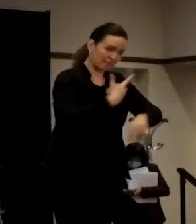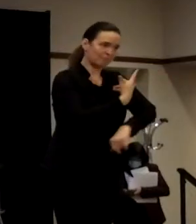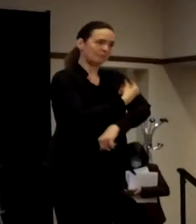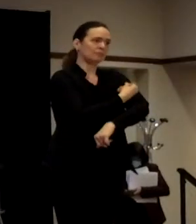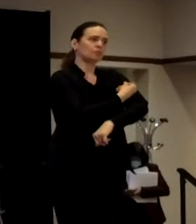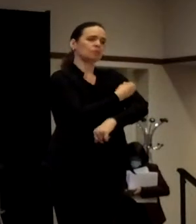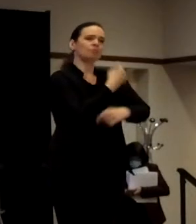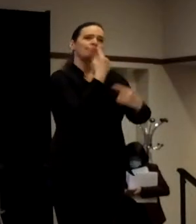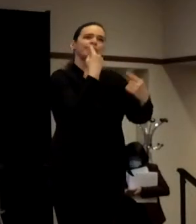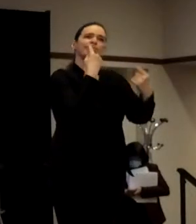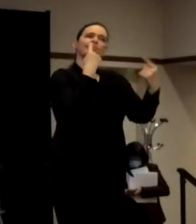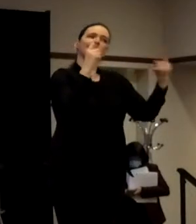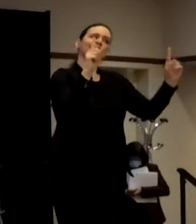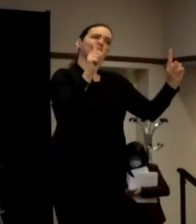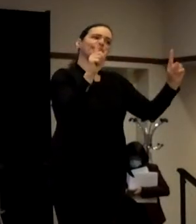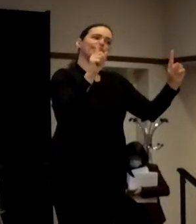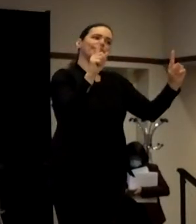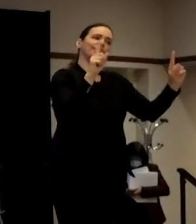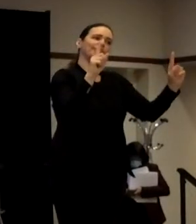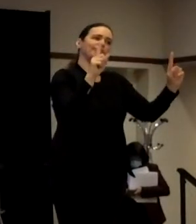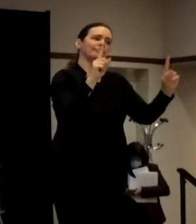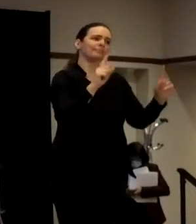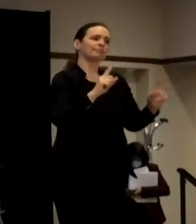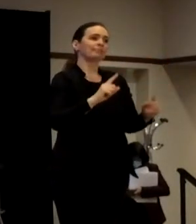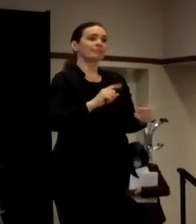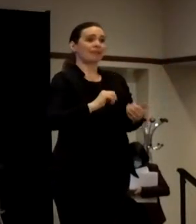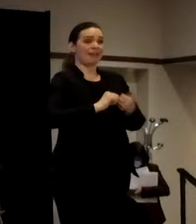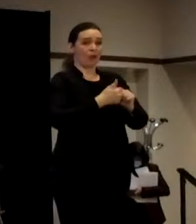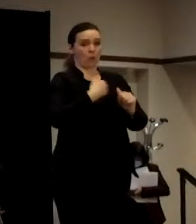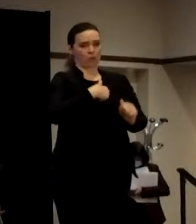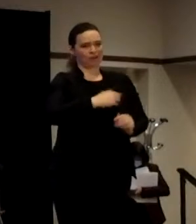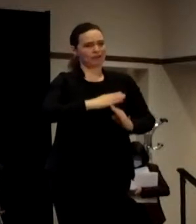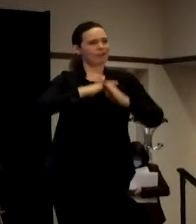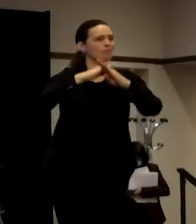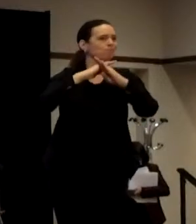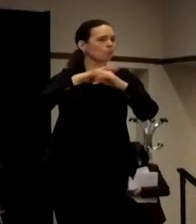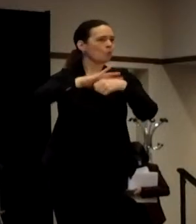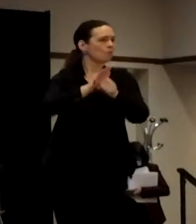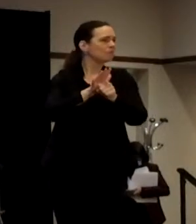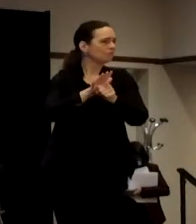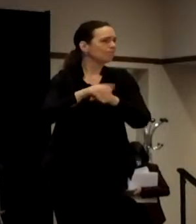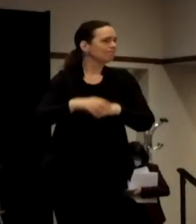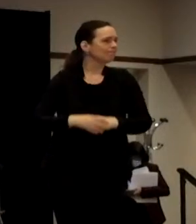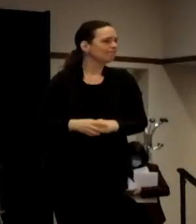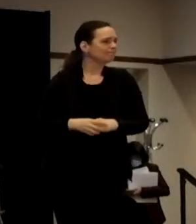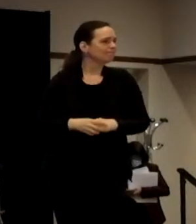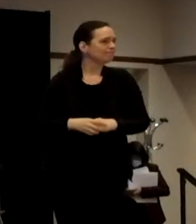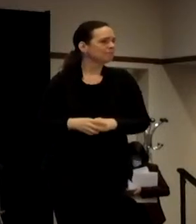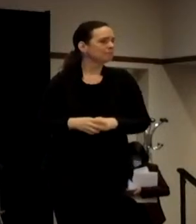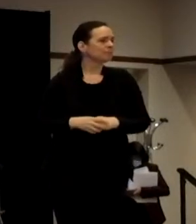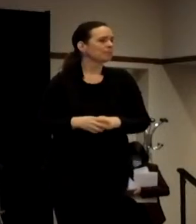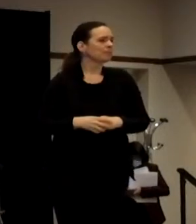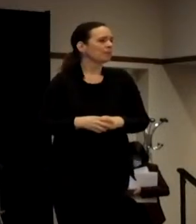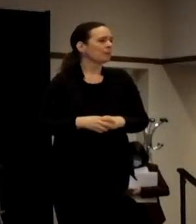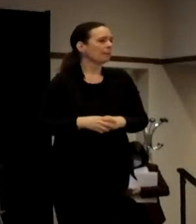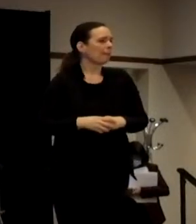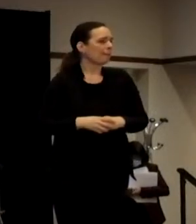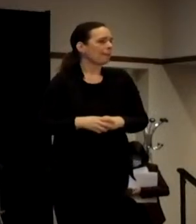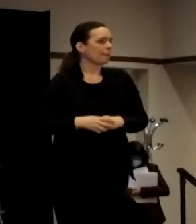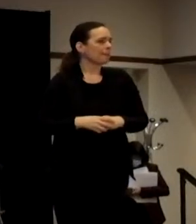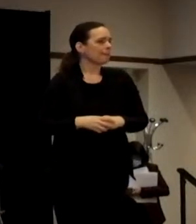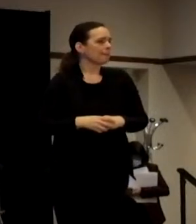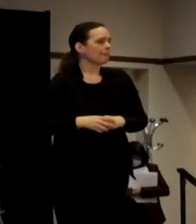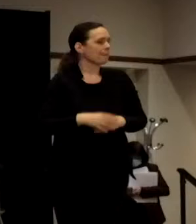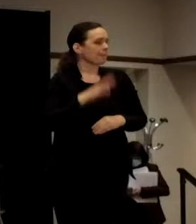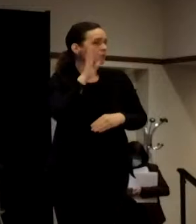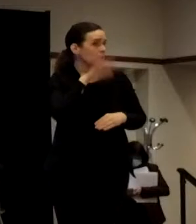end this pandemic very quickly. But we also know we need to get vaccine to all members of the community, and we know in